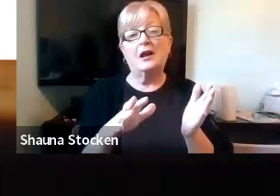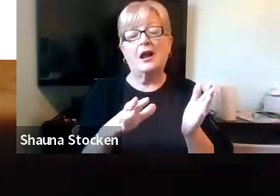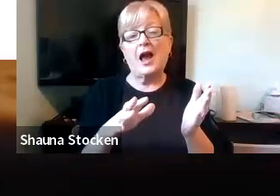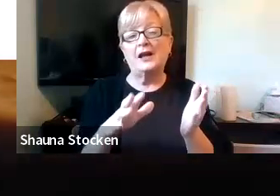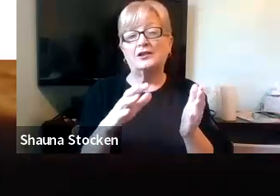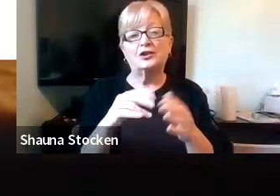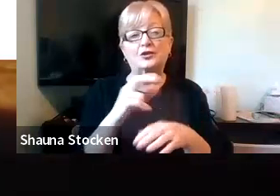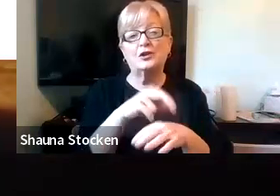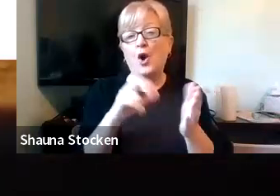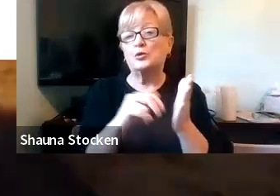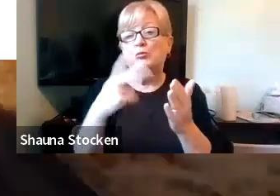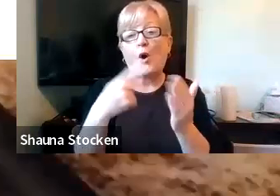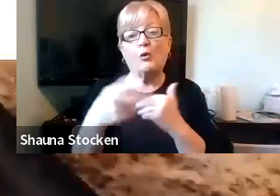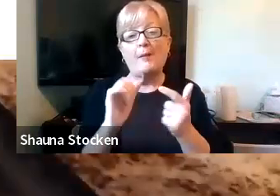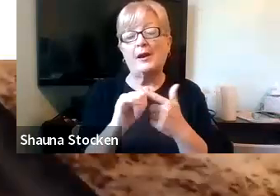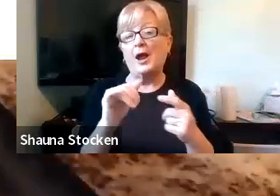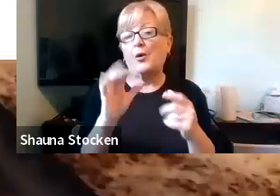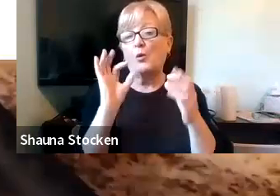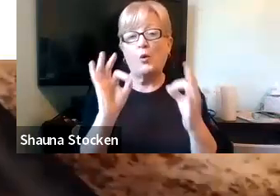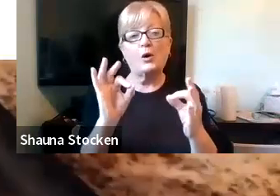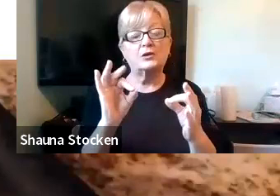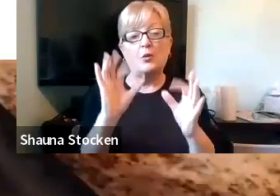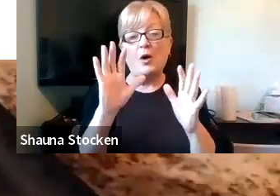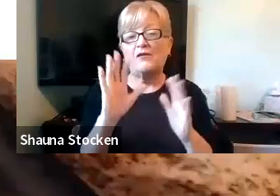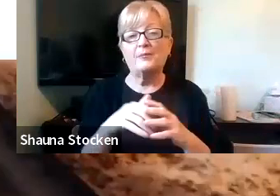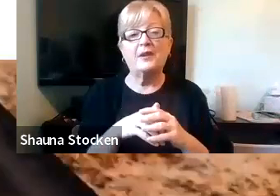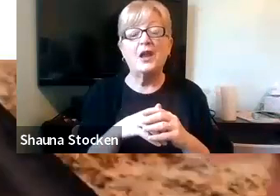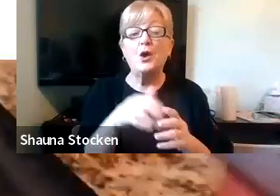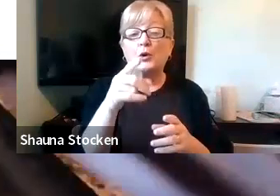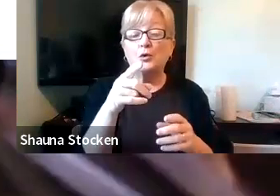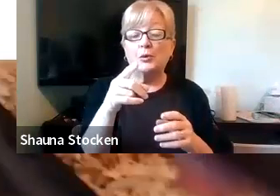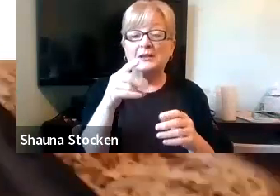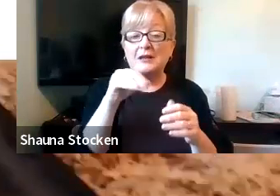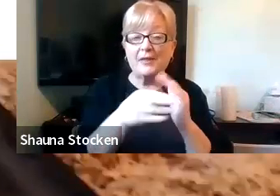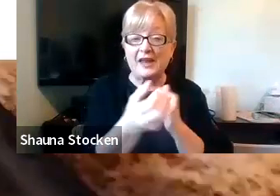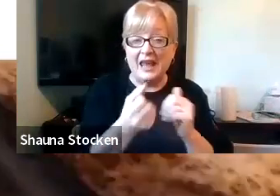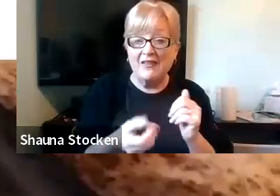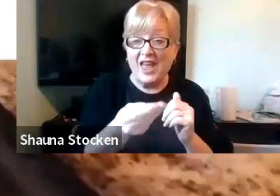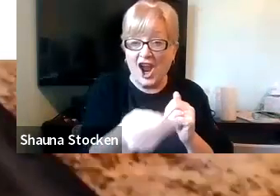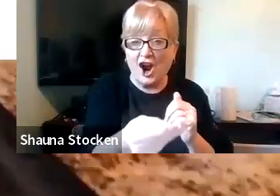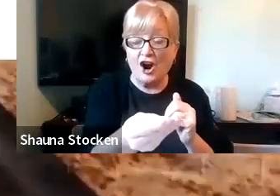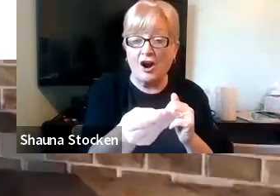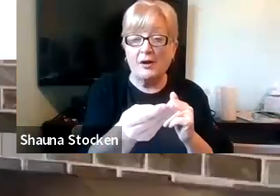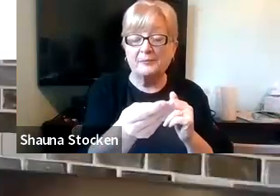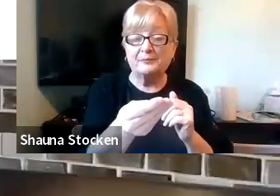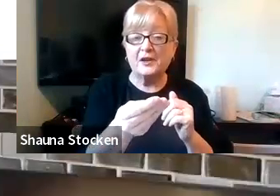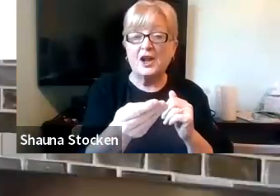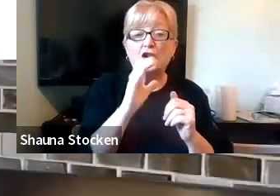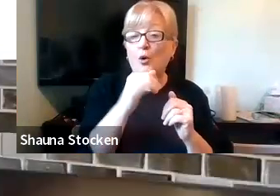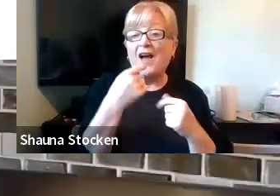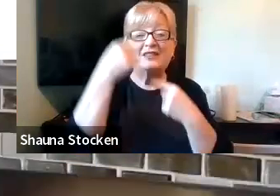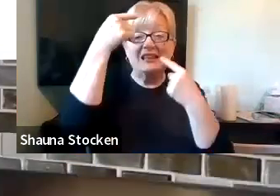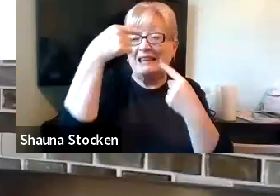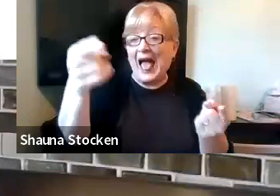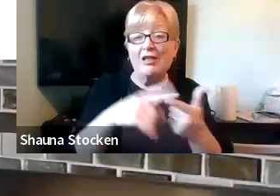built-in toast program and it worked good. Here's what's really cool. When you put something in there, if you put pizza in there, you don't have to tell it. It